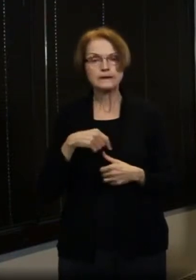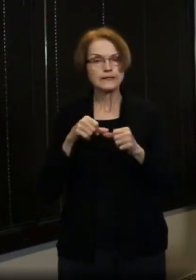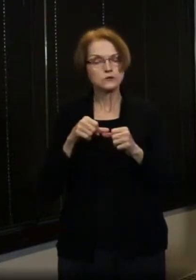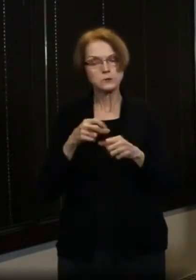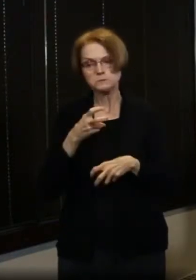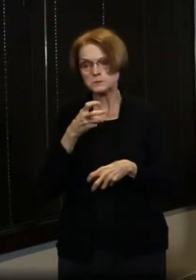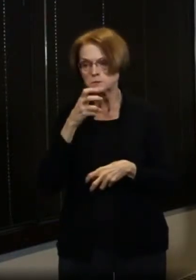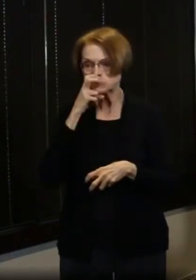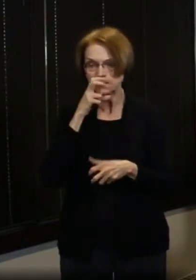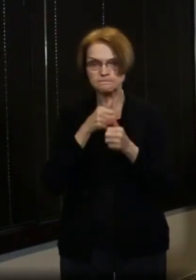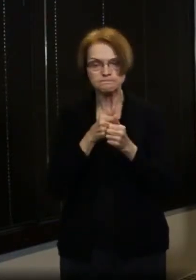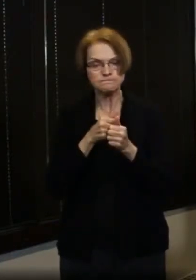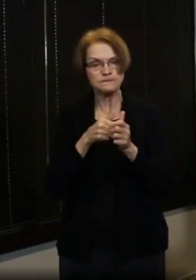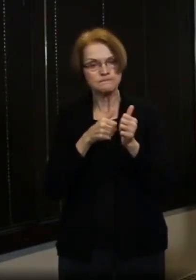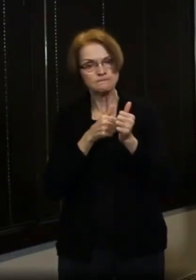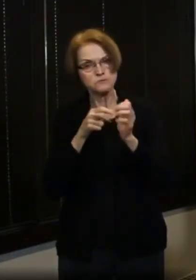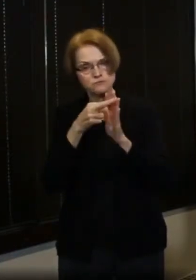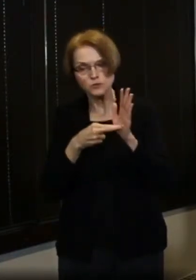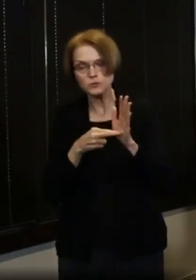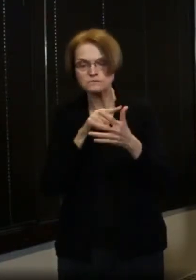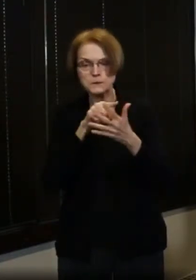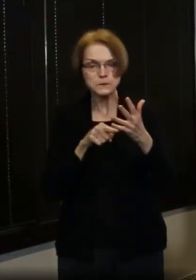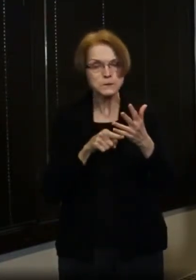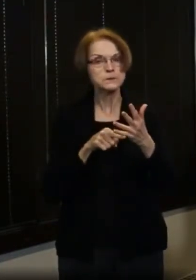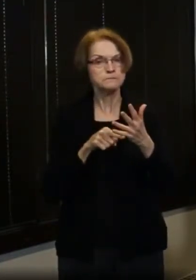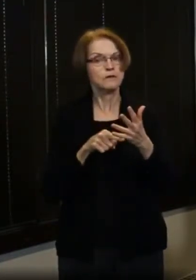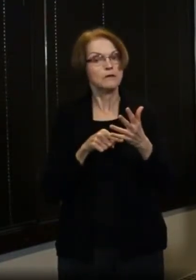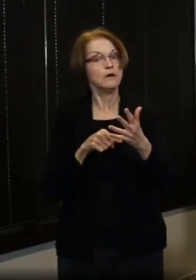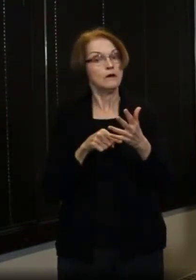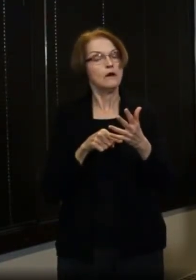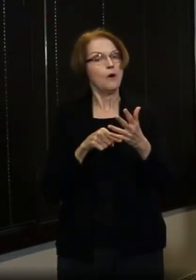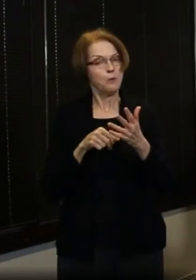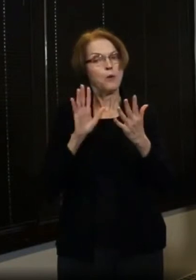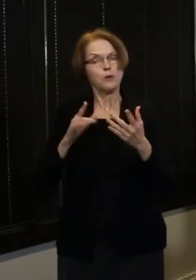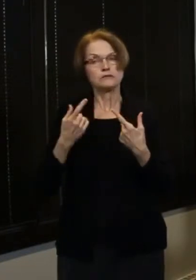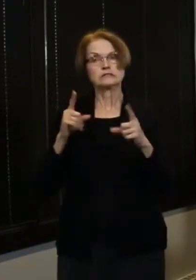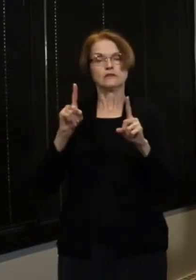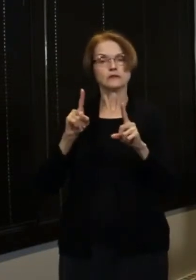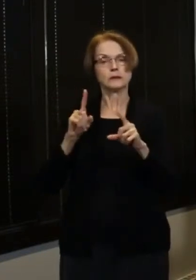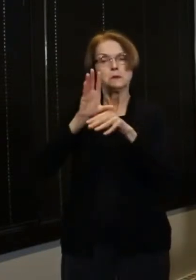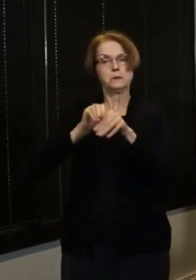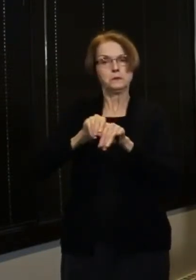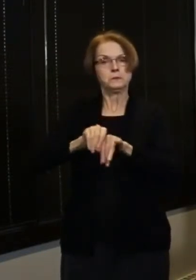will be able to keep the virus from spreading and keep more people from becoming sick.